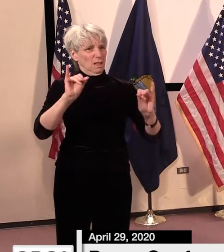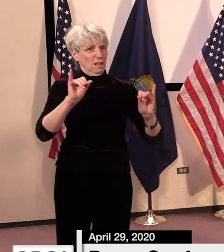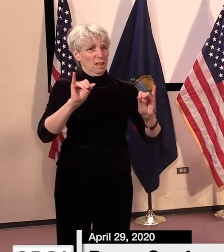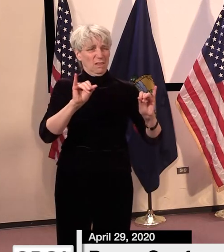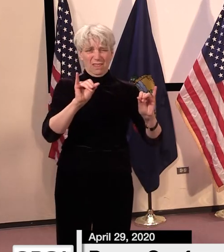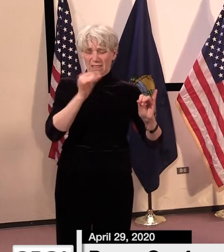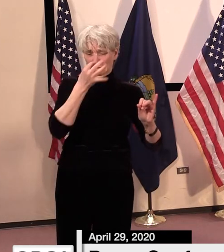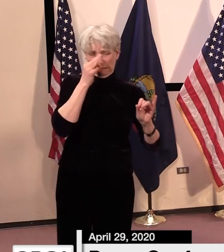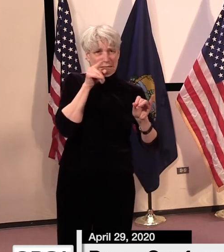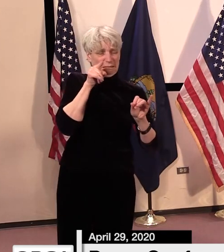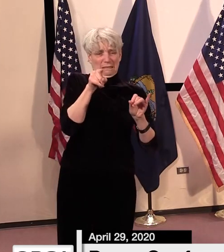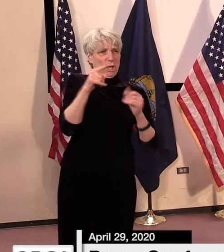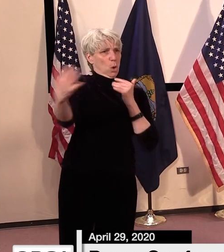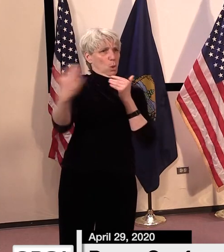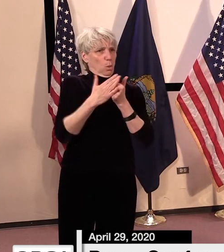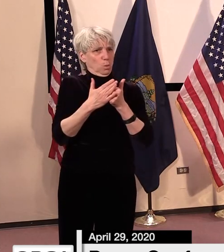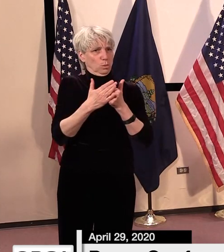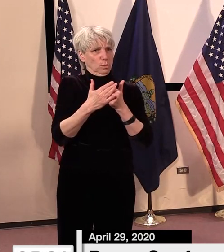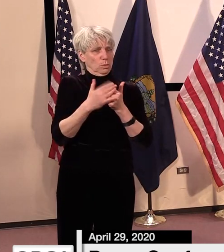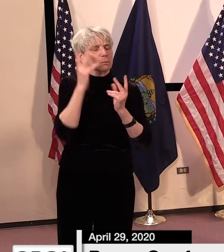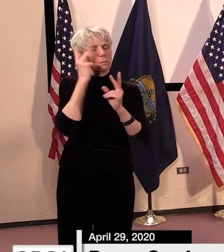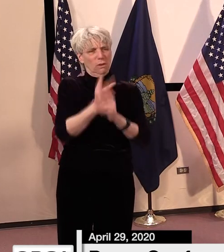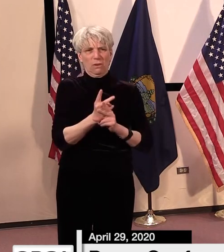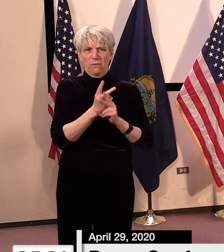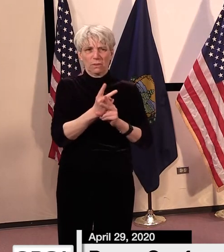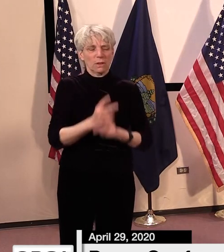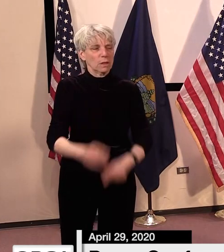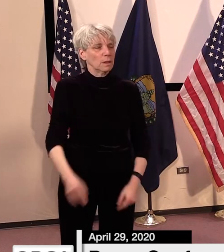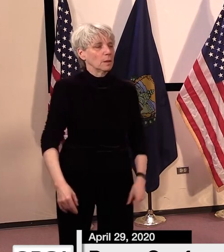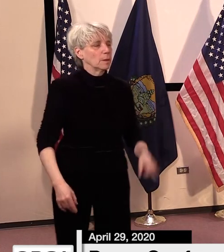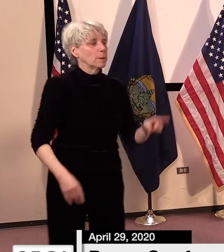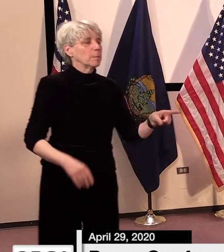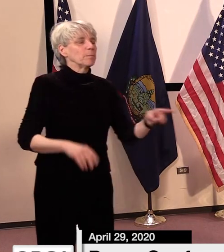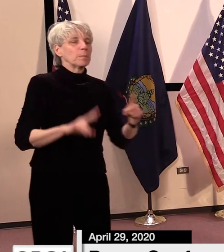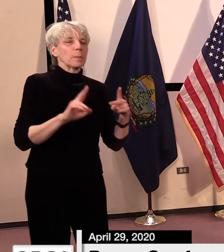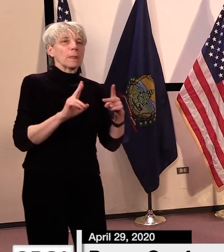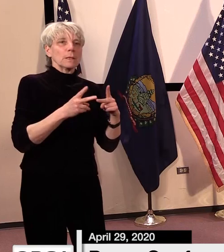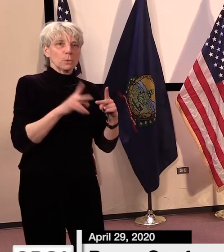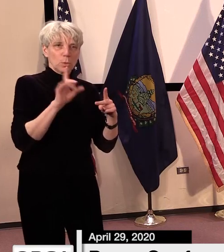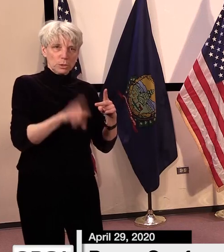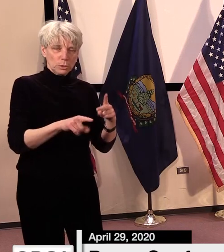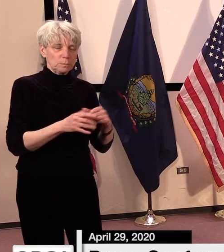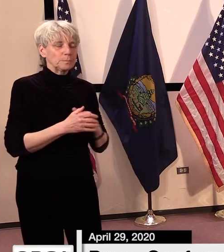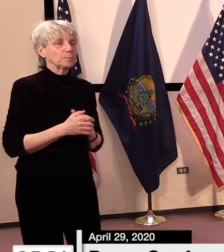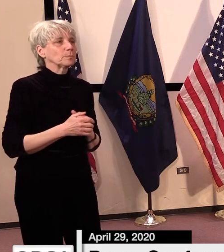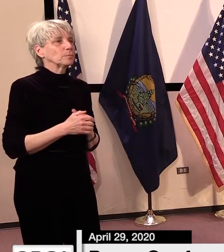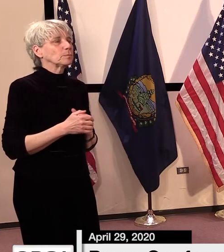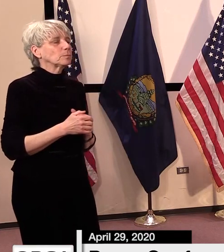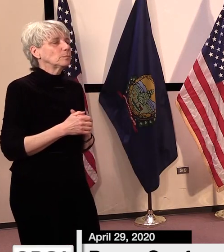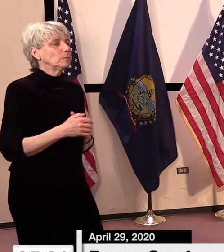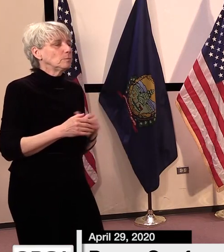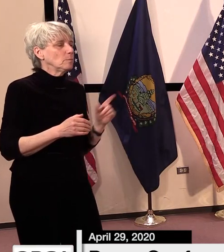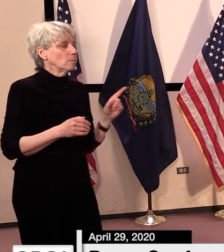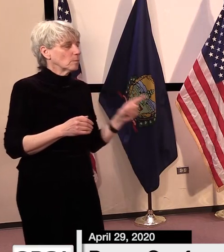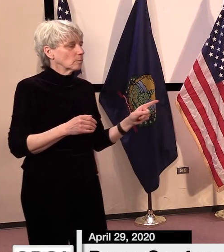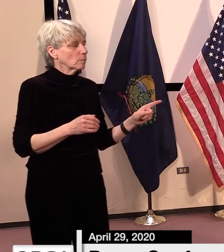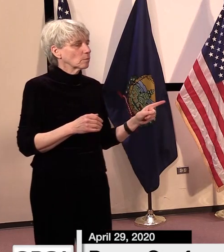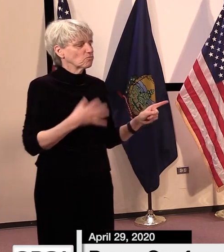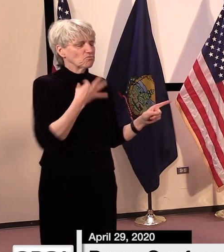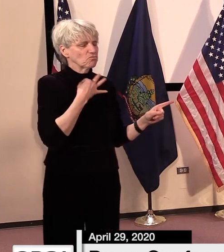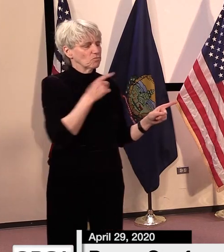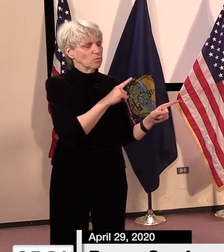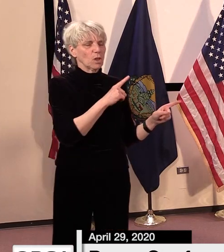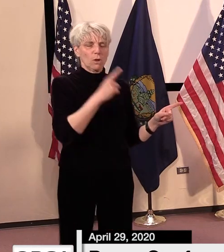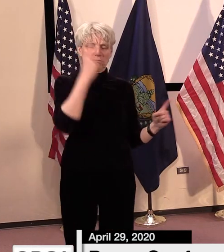backyard. The follow-up, Governor, is Do you have a go or no-go